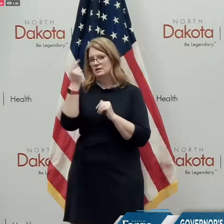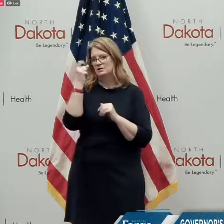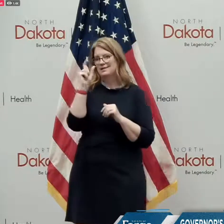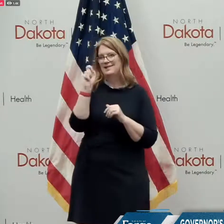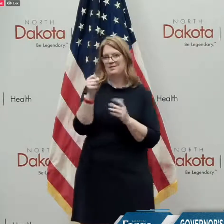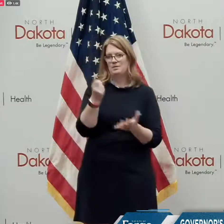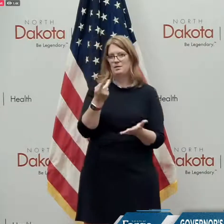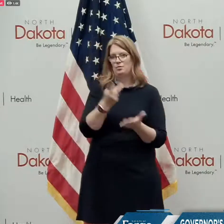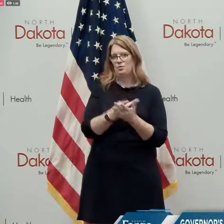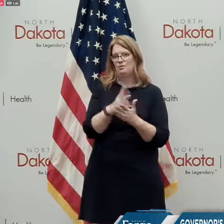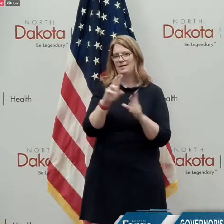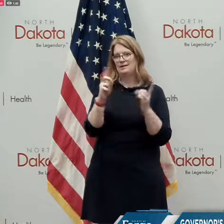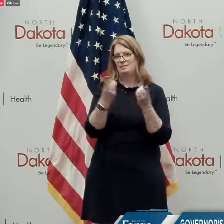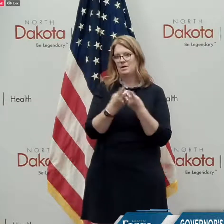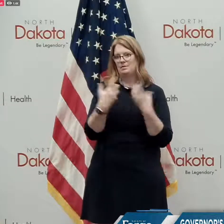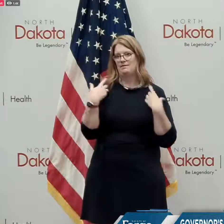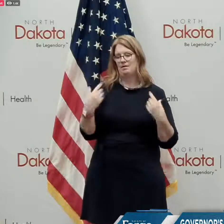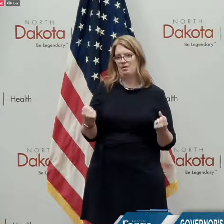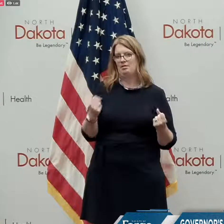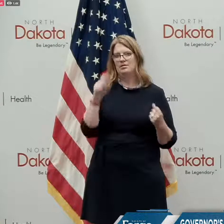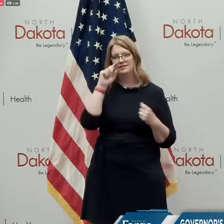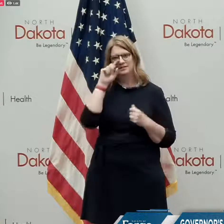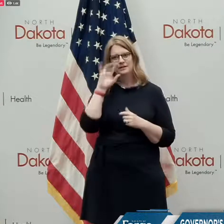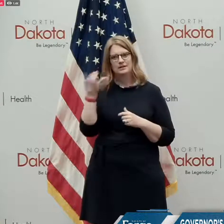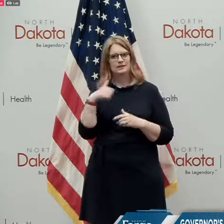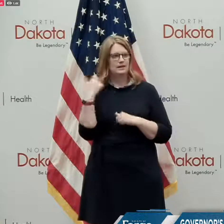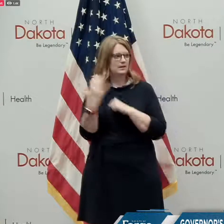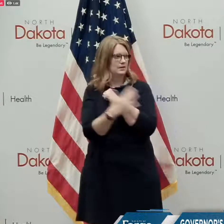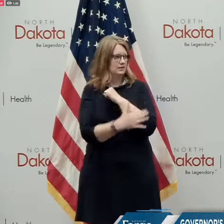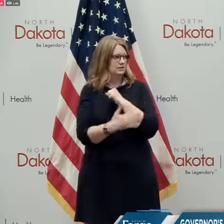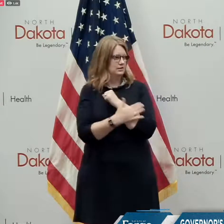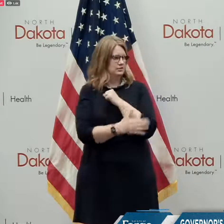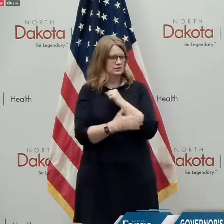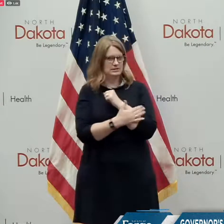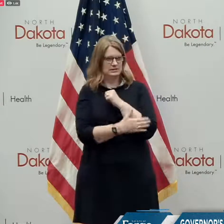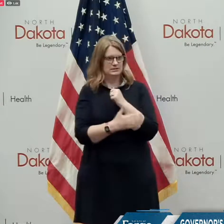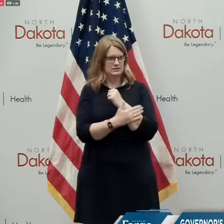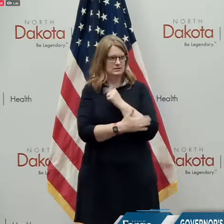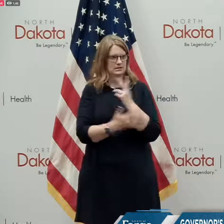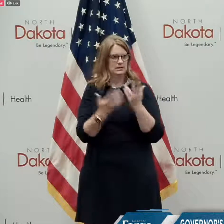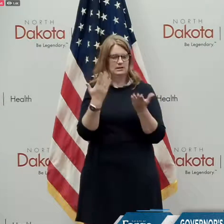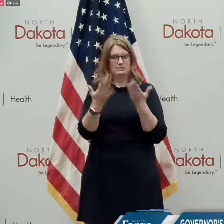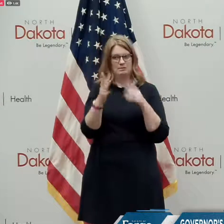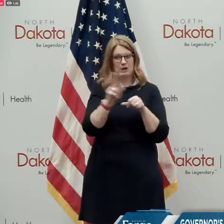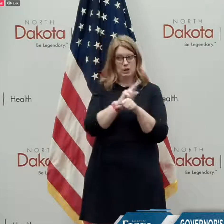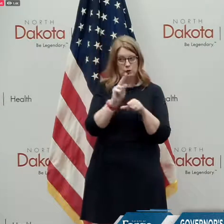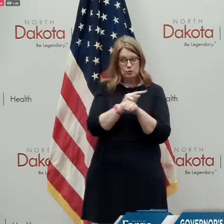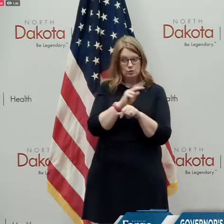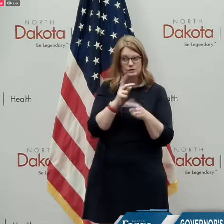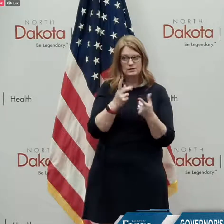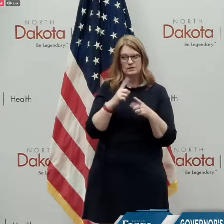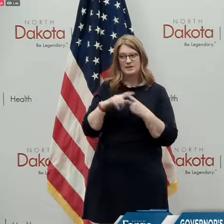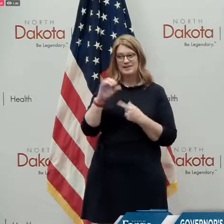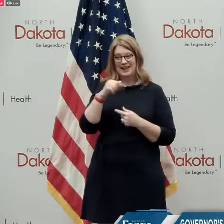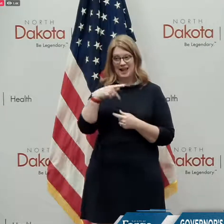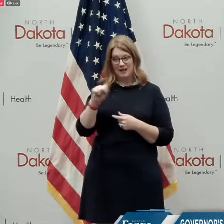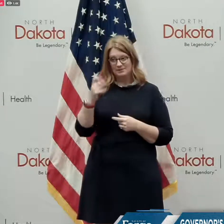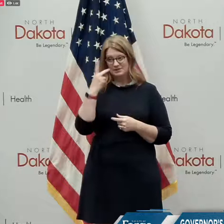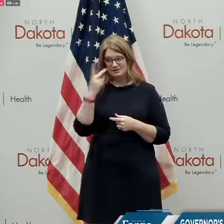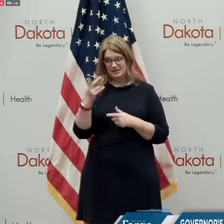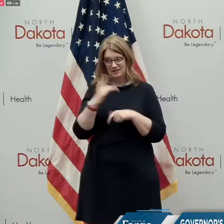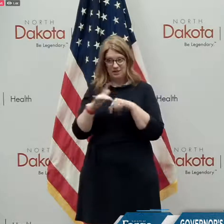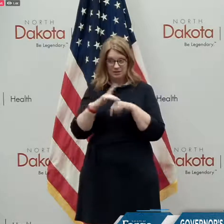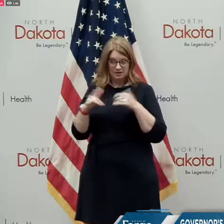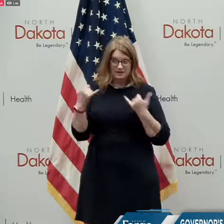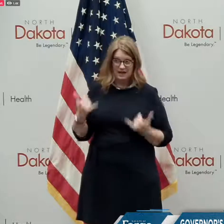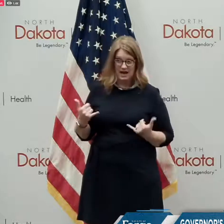of Health. Other countries may have apps around the world that use the Google Apple technology, but if the apps that you're seeing that are out there now that